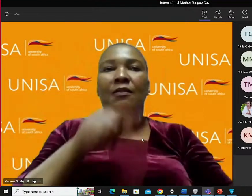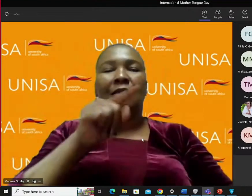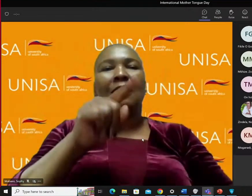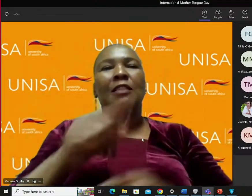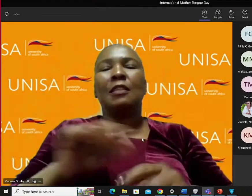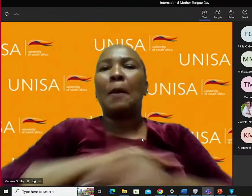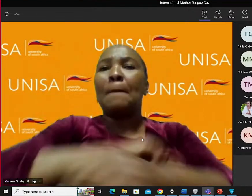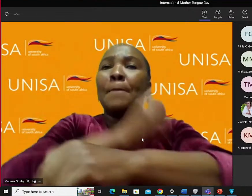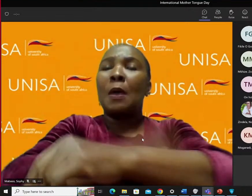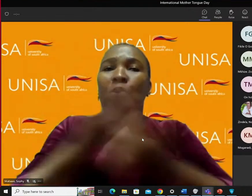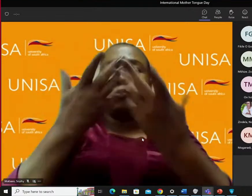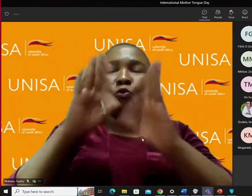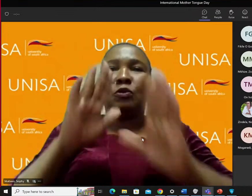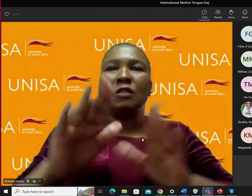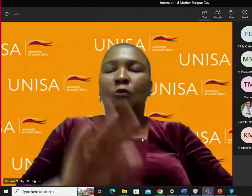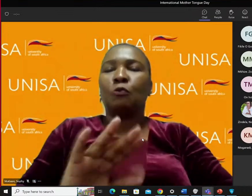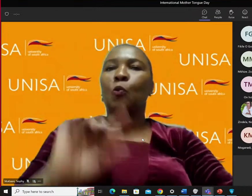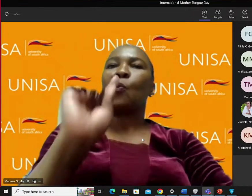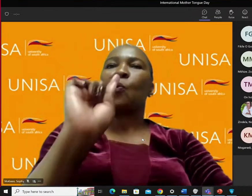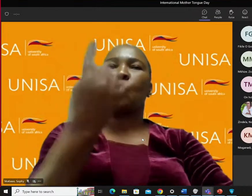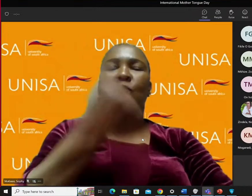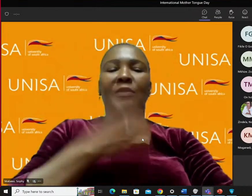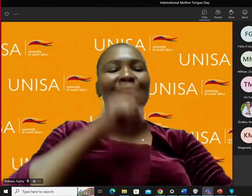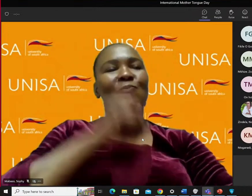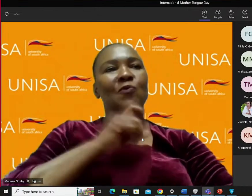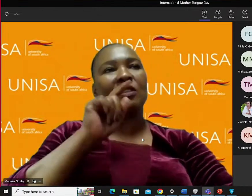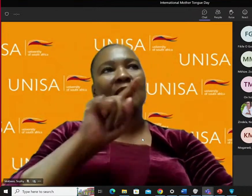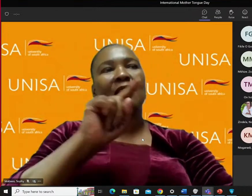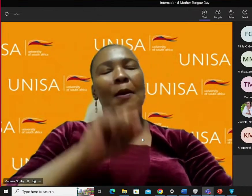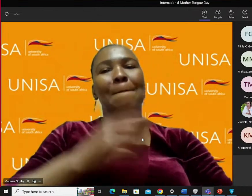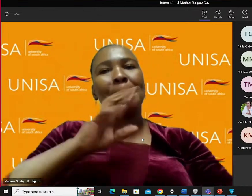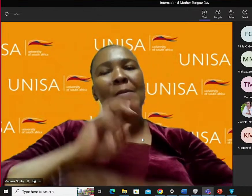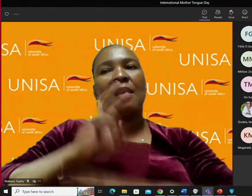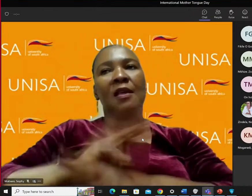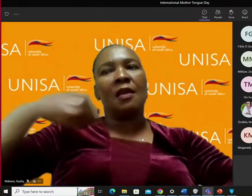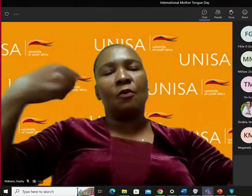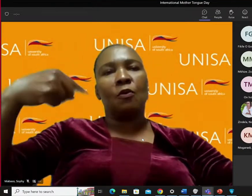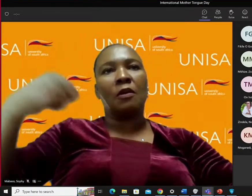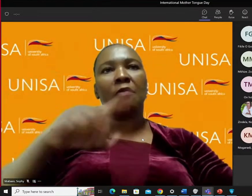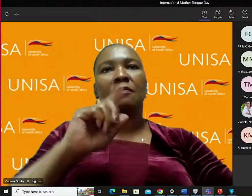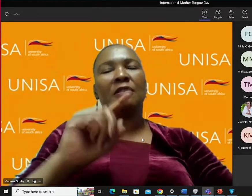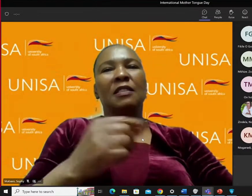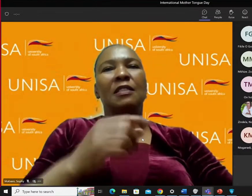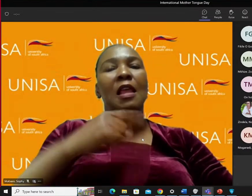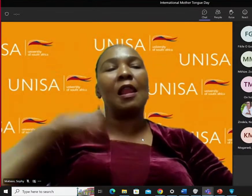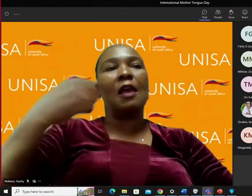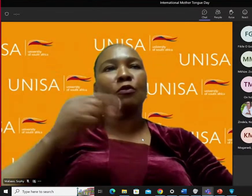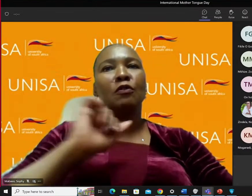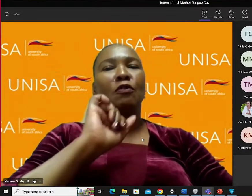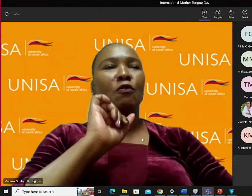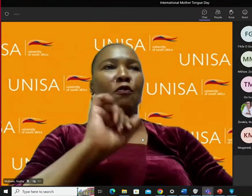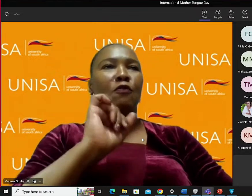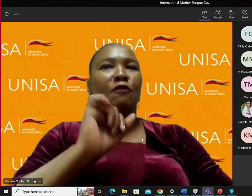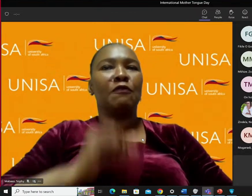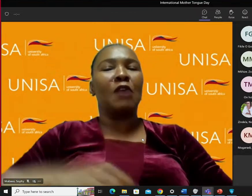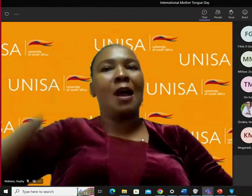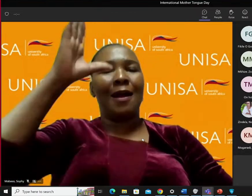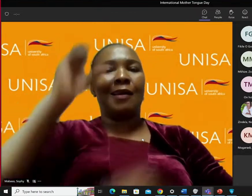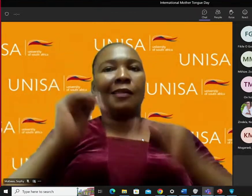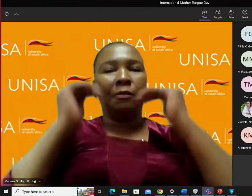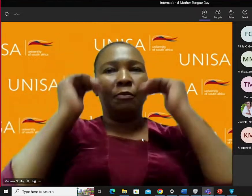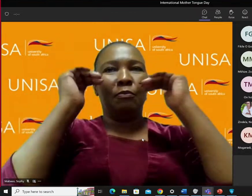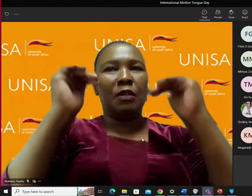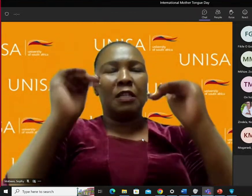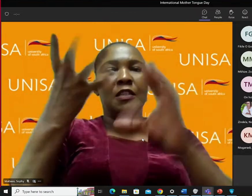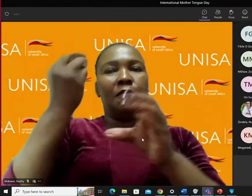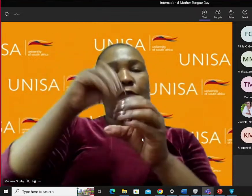empowers students not only to use their own mother language as their language of academic